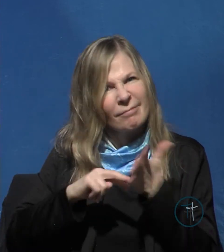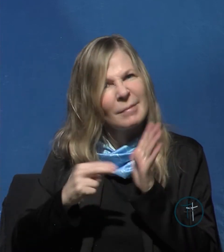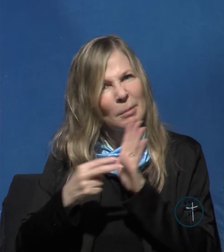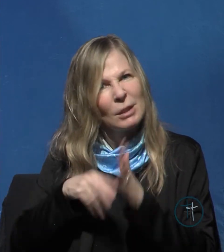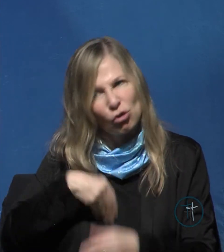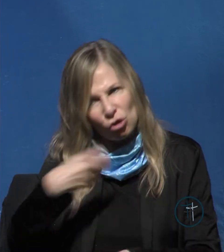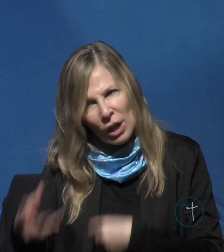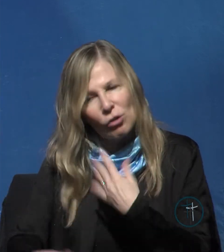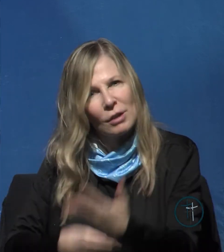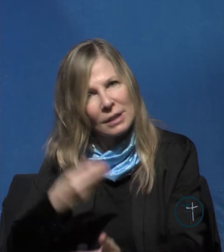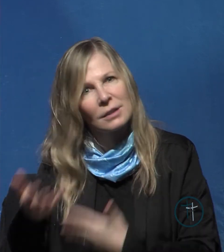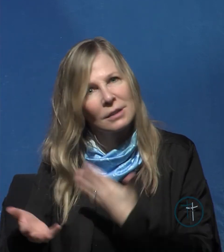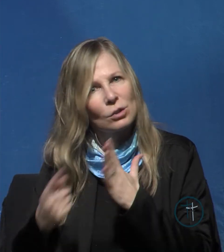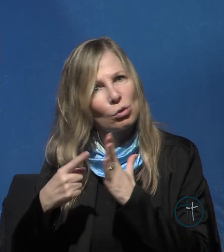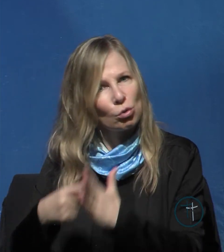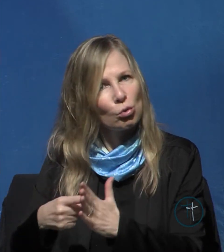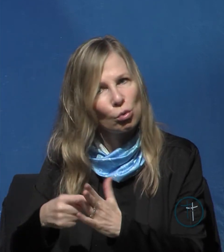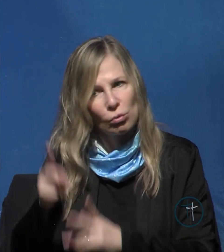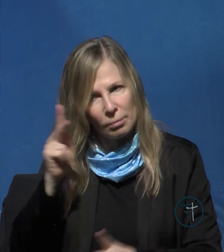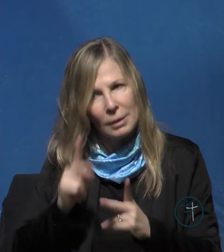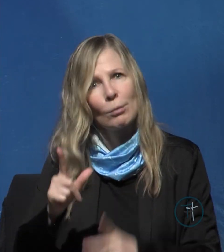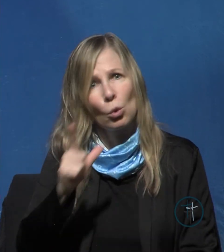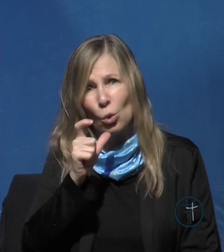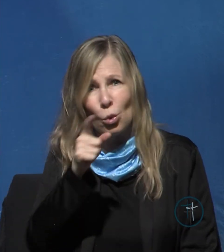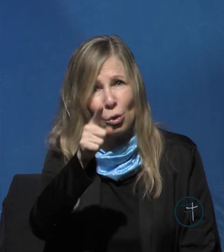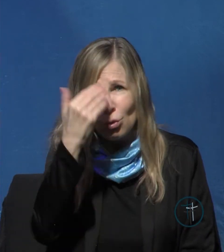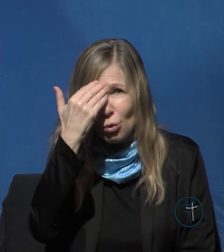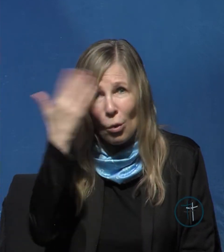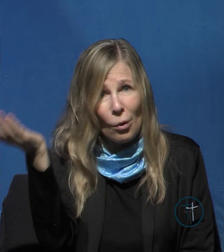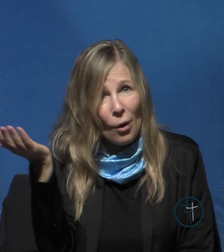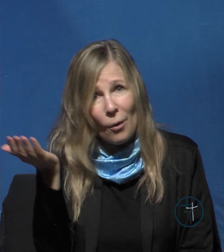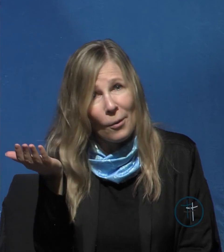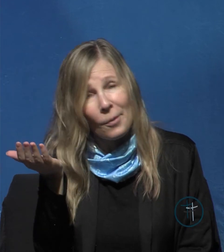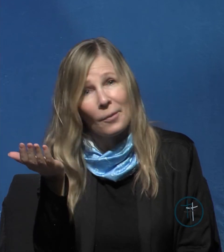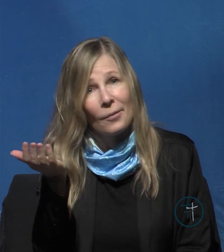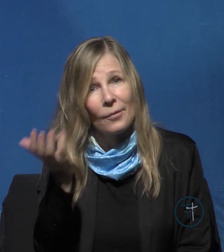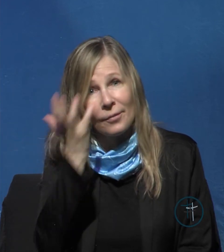be generous towards those who you don't know.